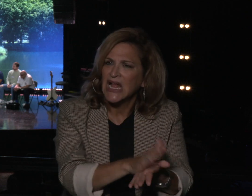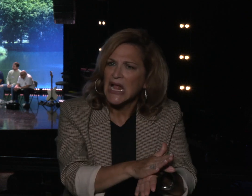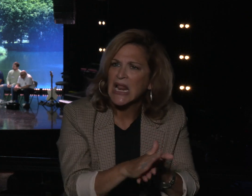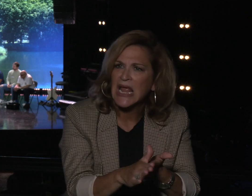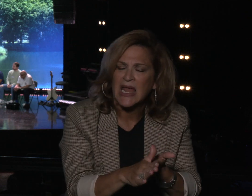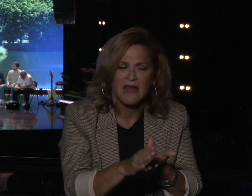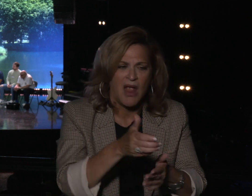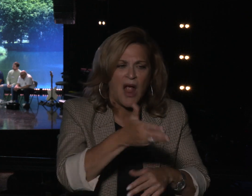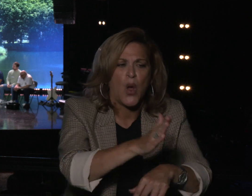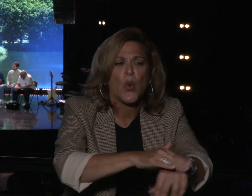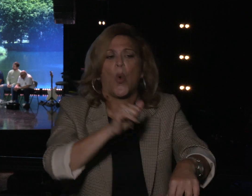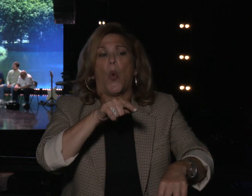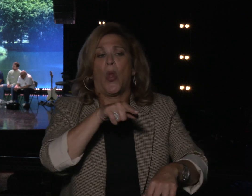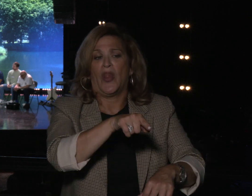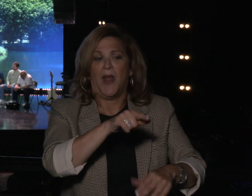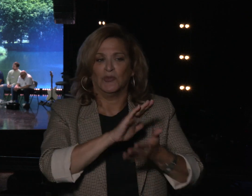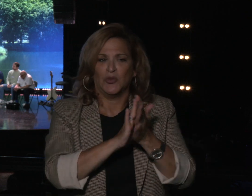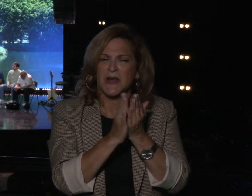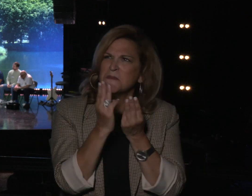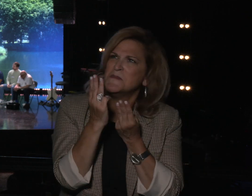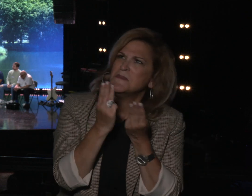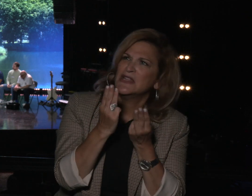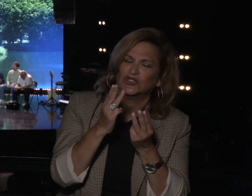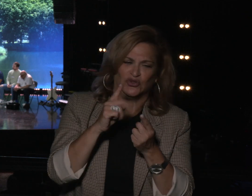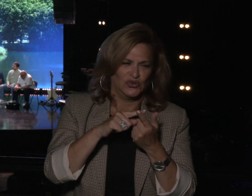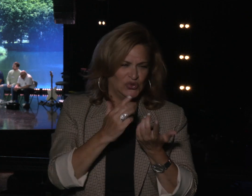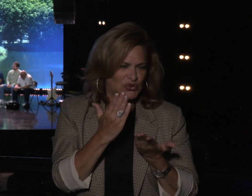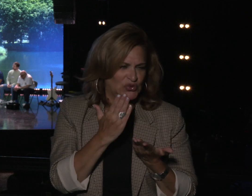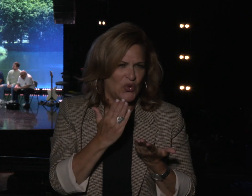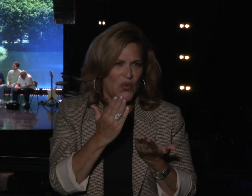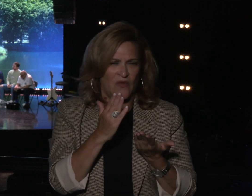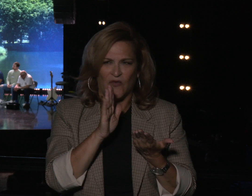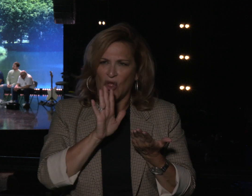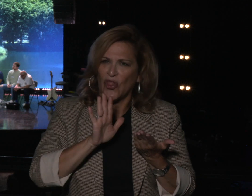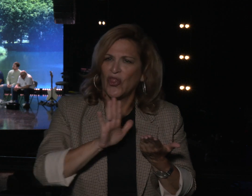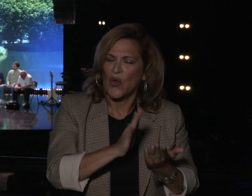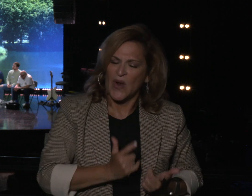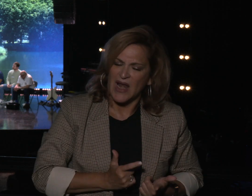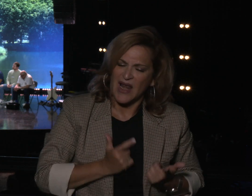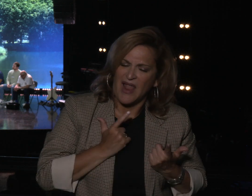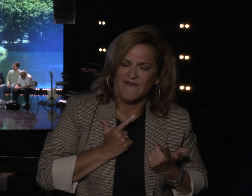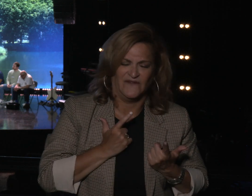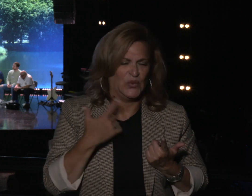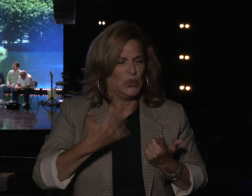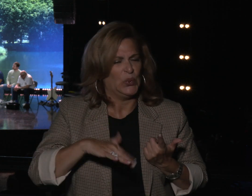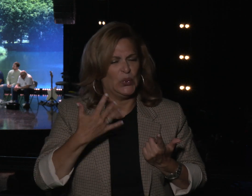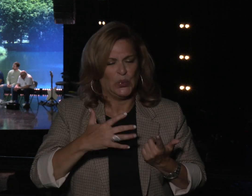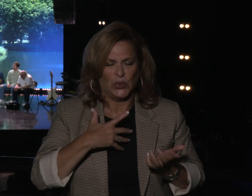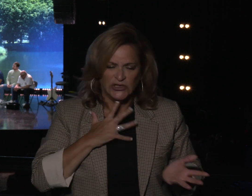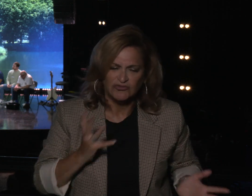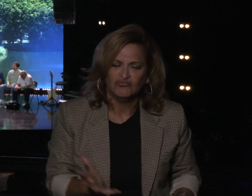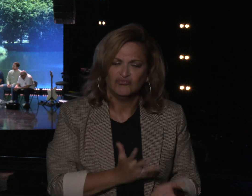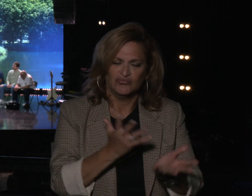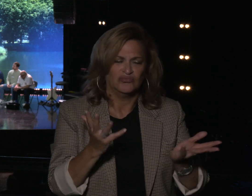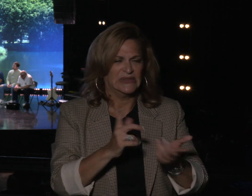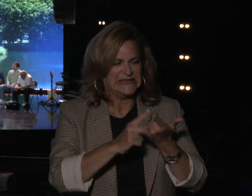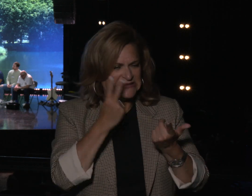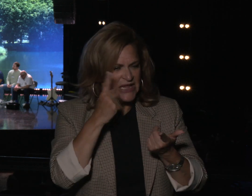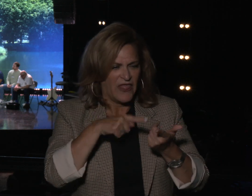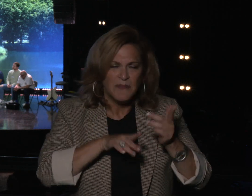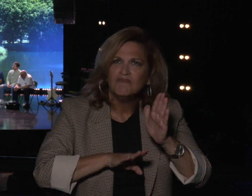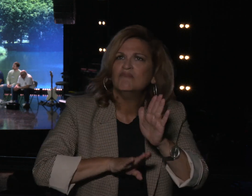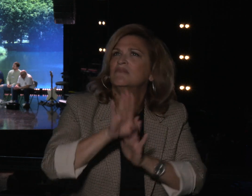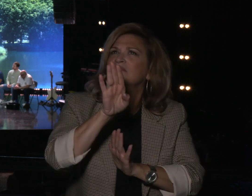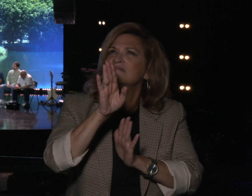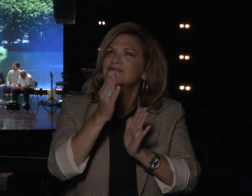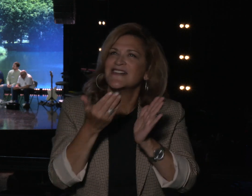God's called them into. Every pour and every wipe and every rinse is out of love, wanting to see them walking clean